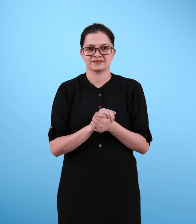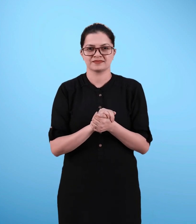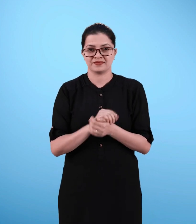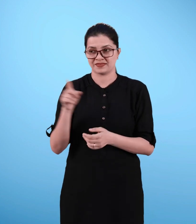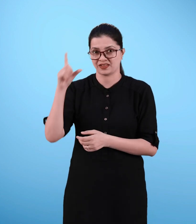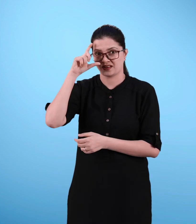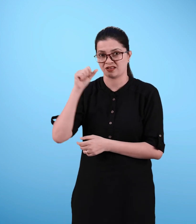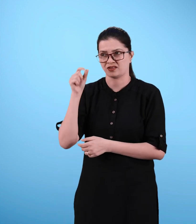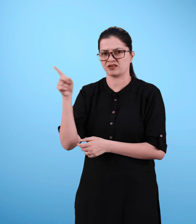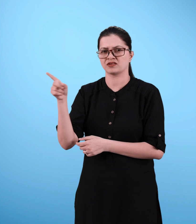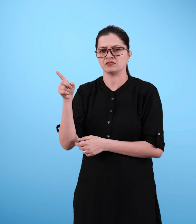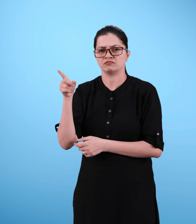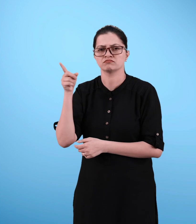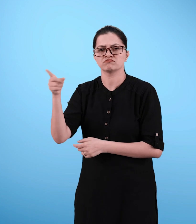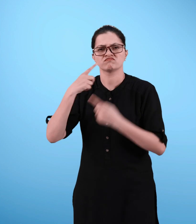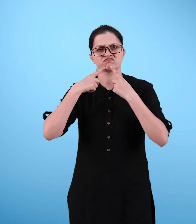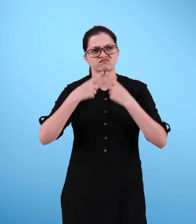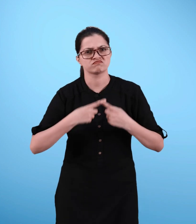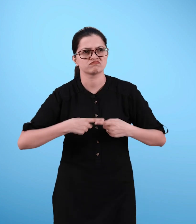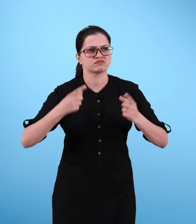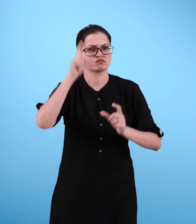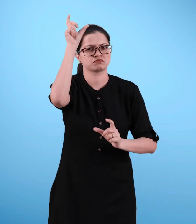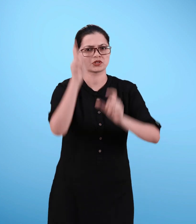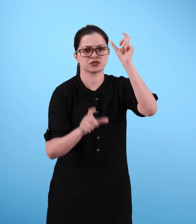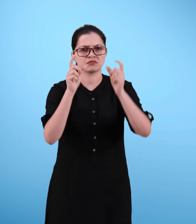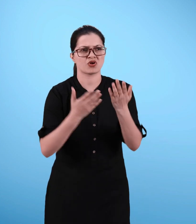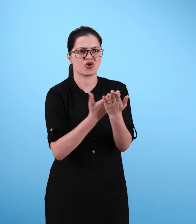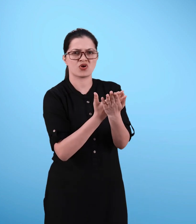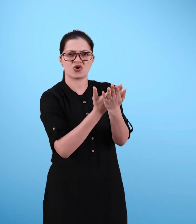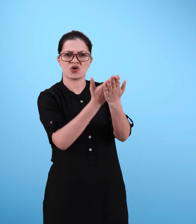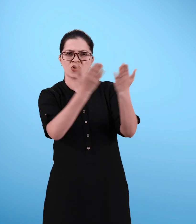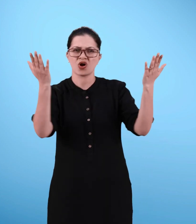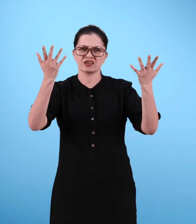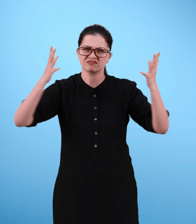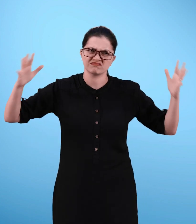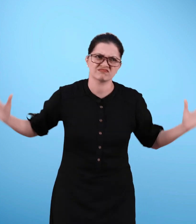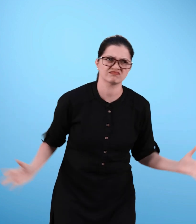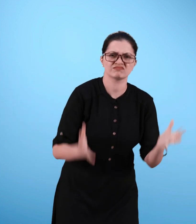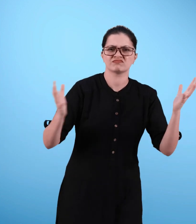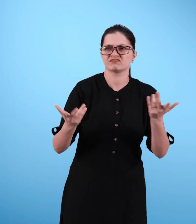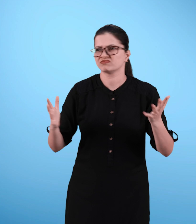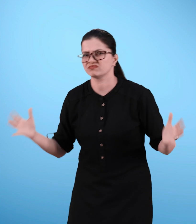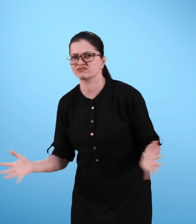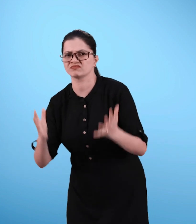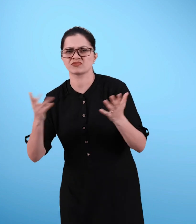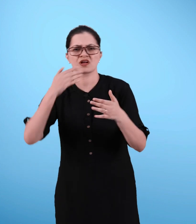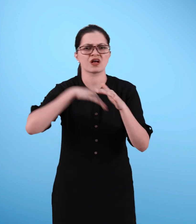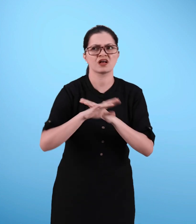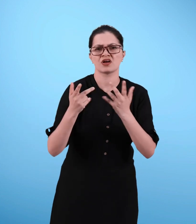Start. He He encouraged encouraged people people to to wear wear clothes made clothes of made of homespun homespun yarn yarn termed as khadi and